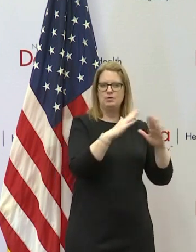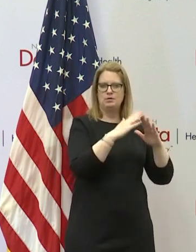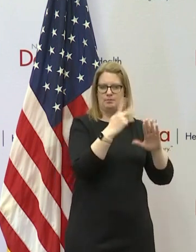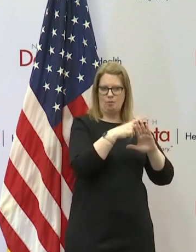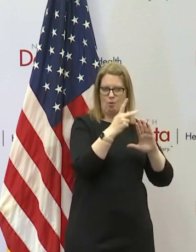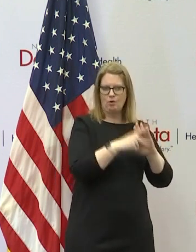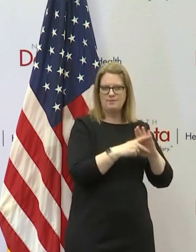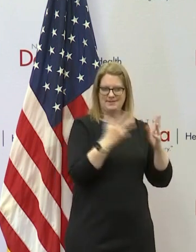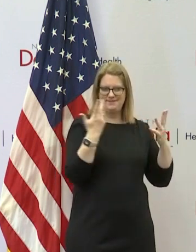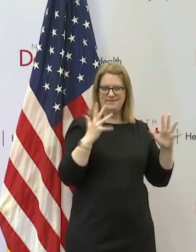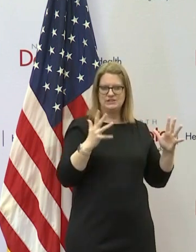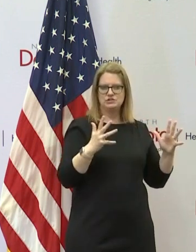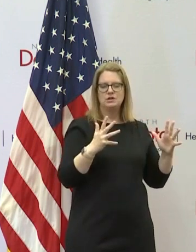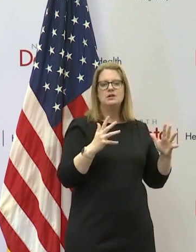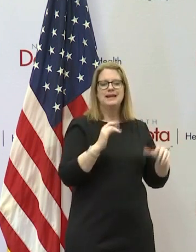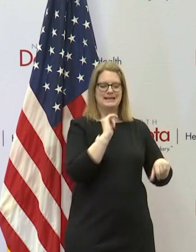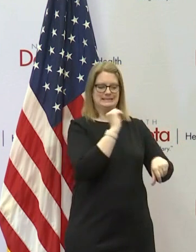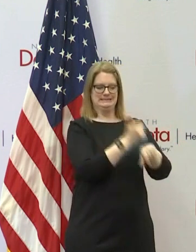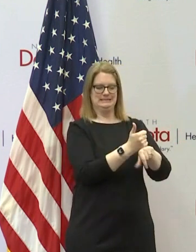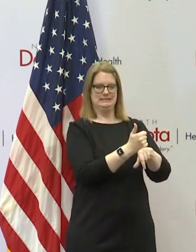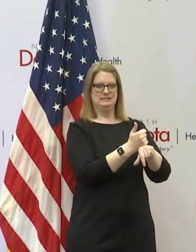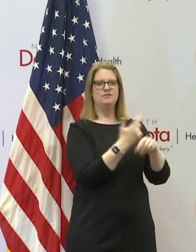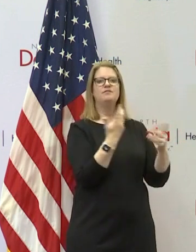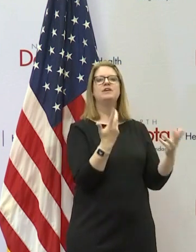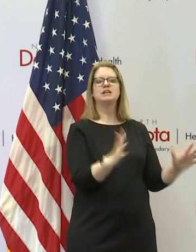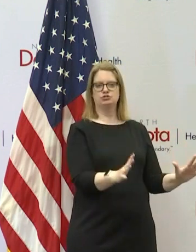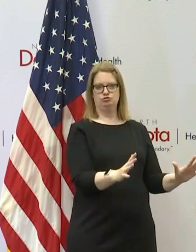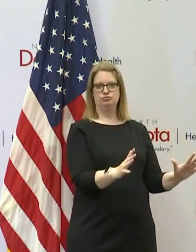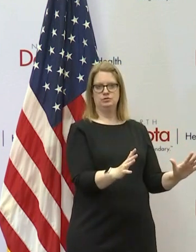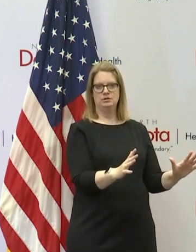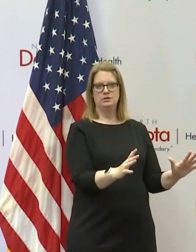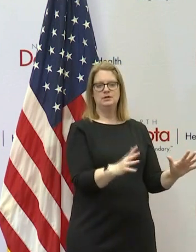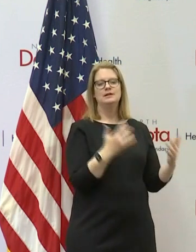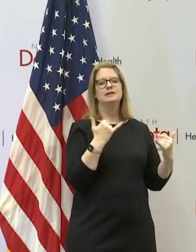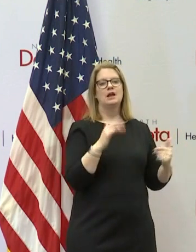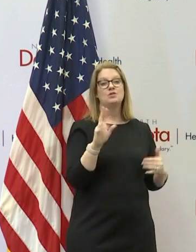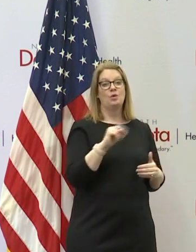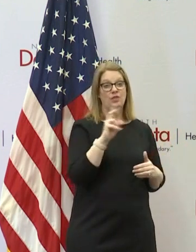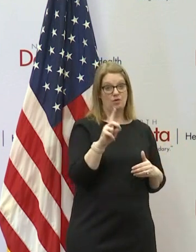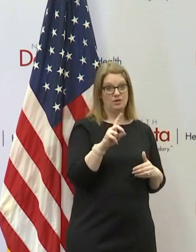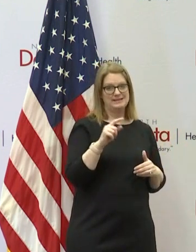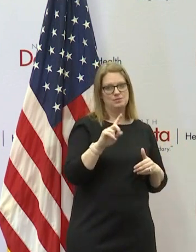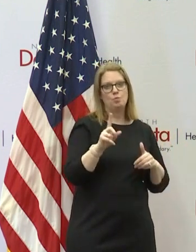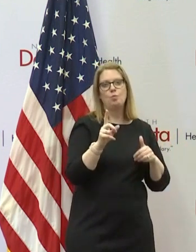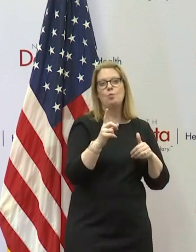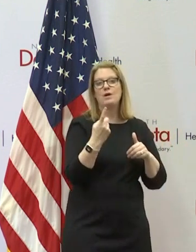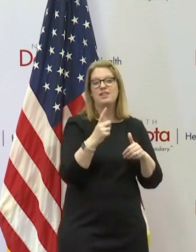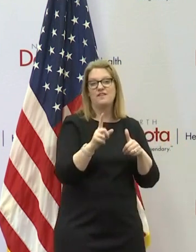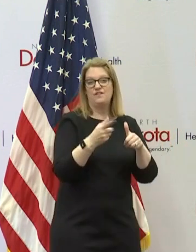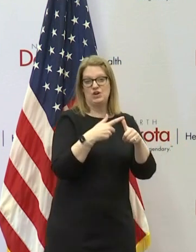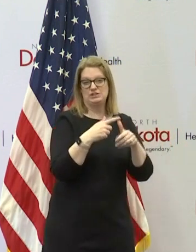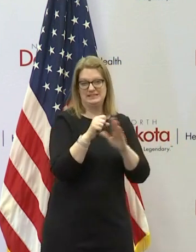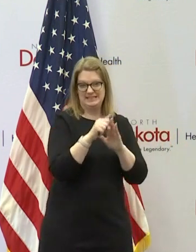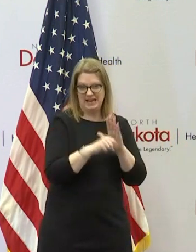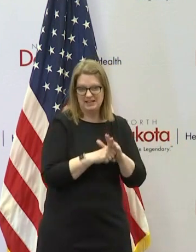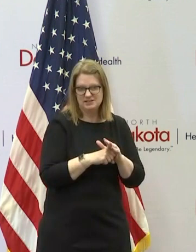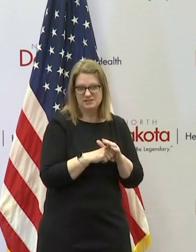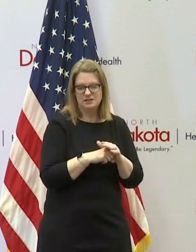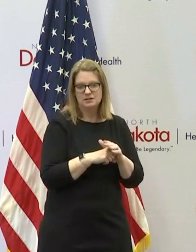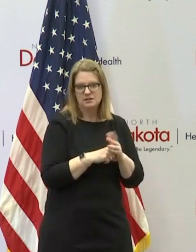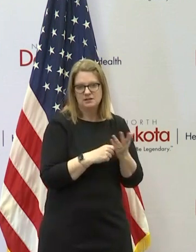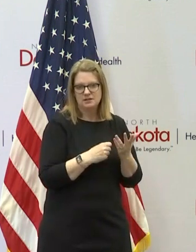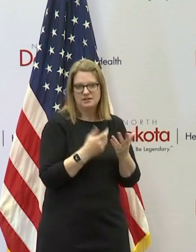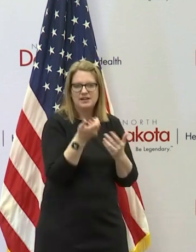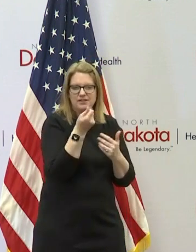done, and the implementation is now up and complete, and this makes North Dakota one of the first states in the nation to get all three programs